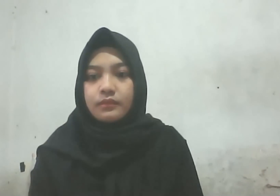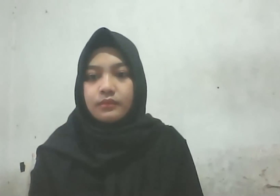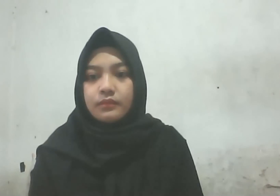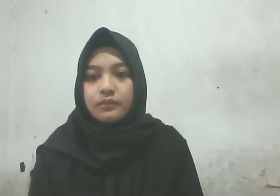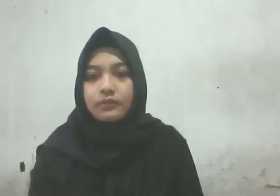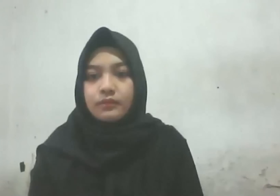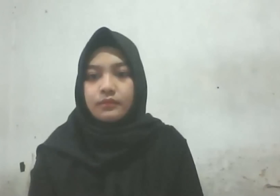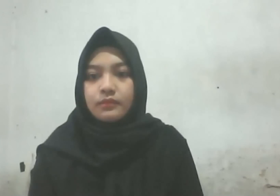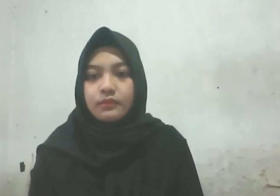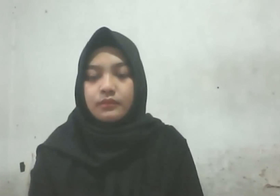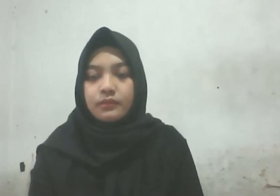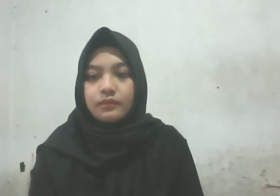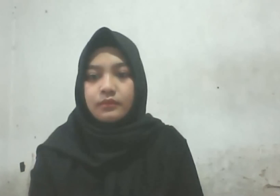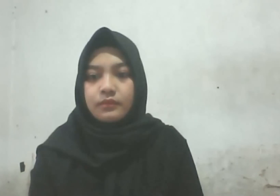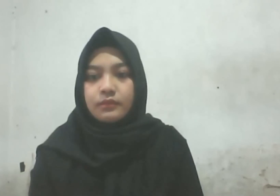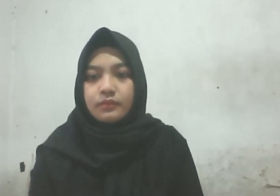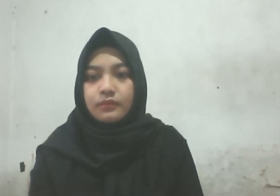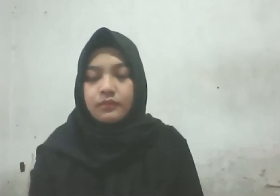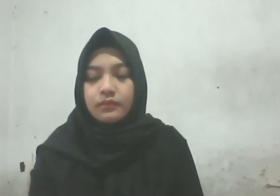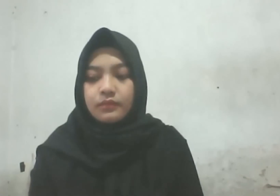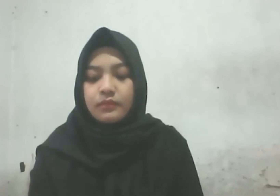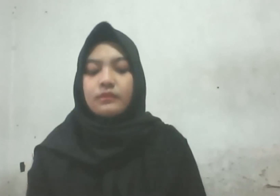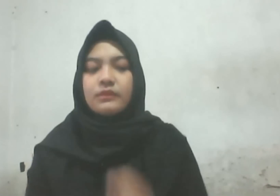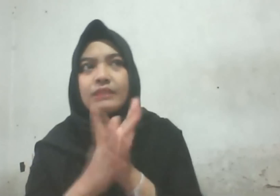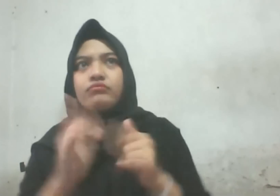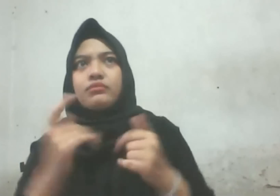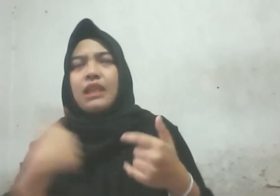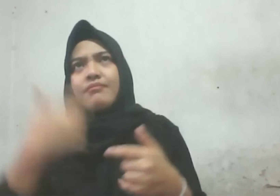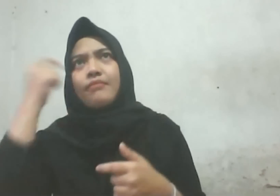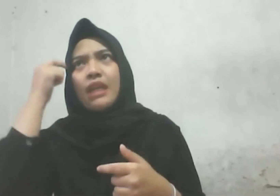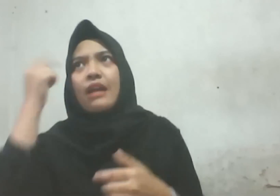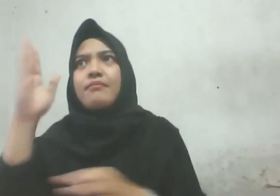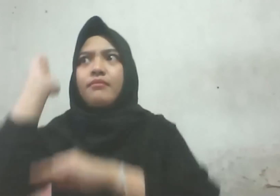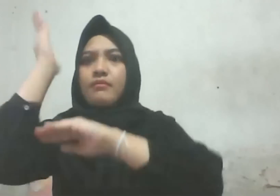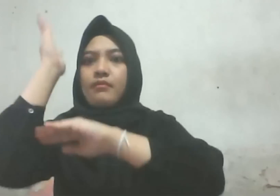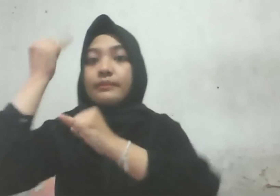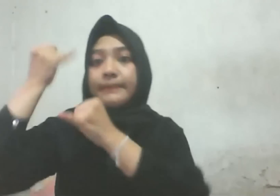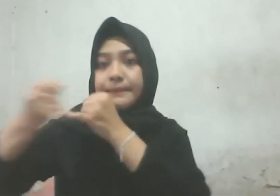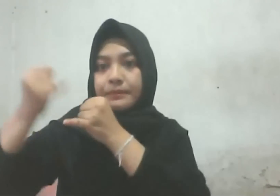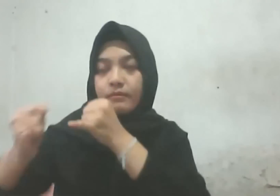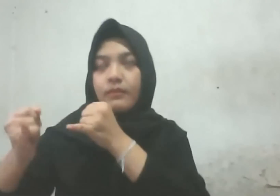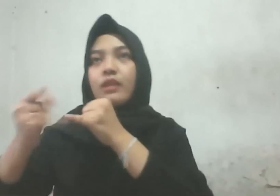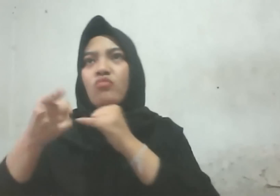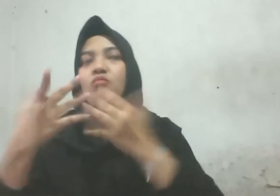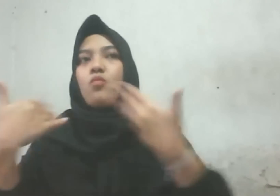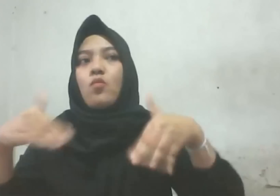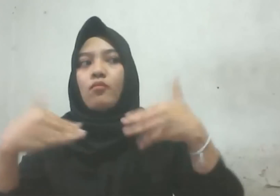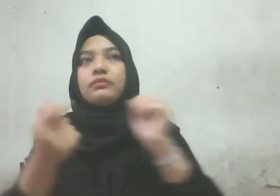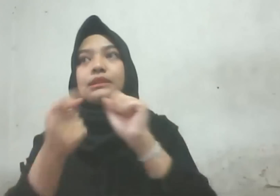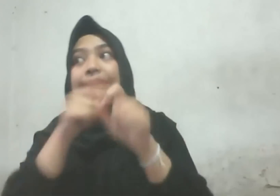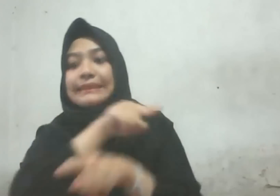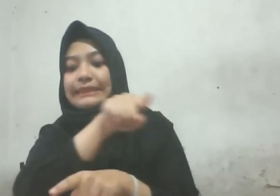if I'm pronouncing that correctly, was brilliant, because what you've done there is to remind us